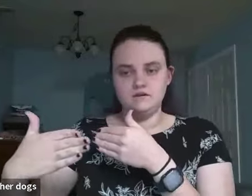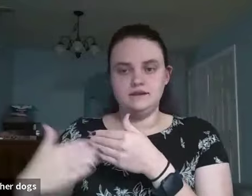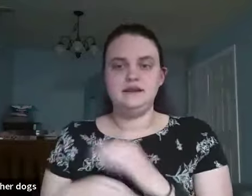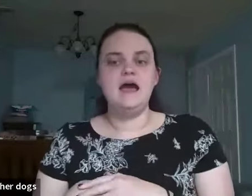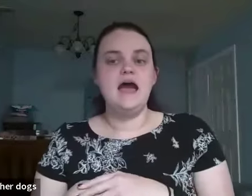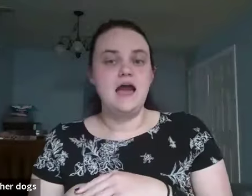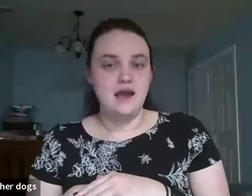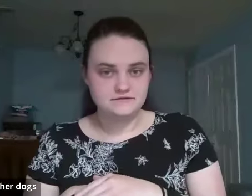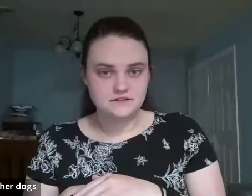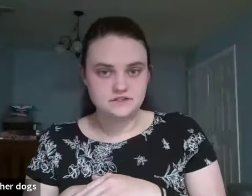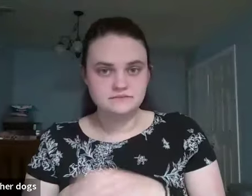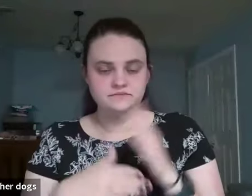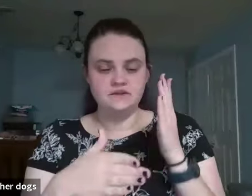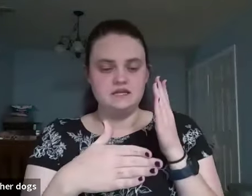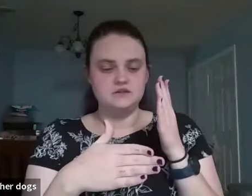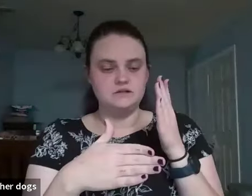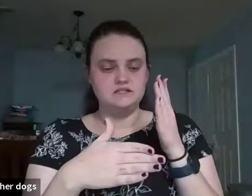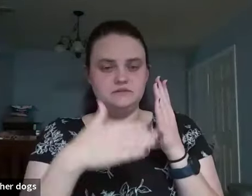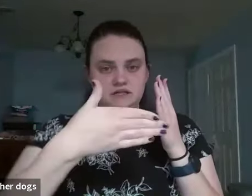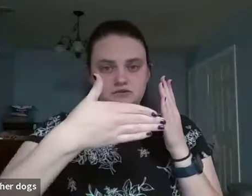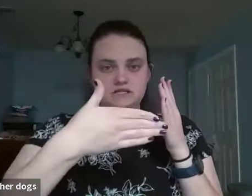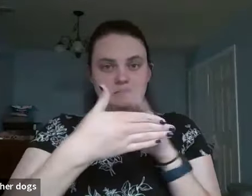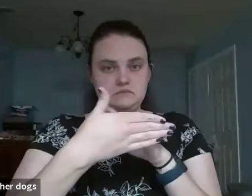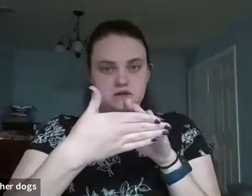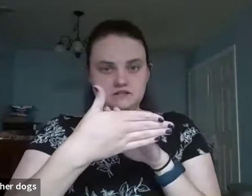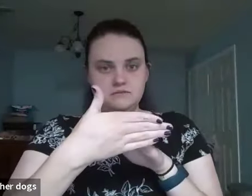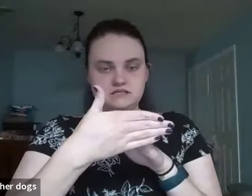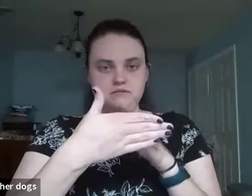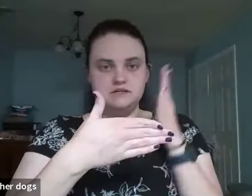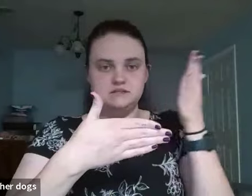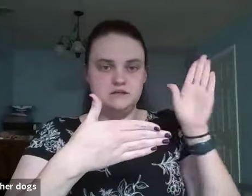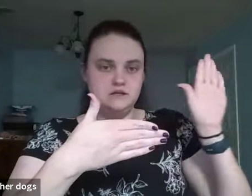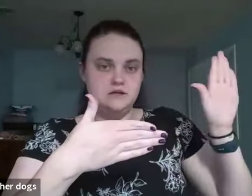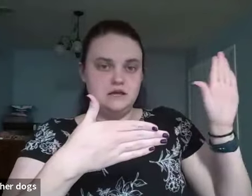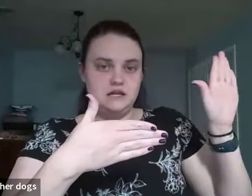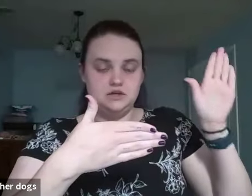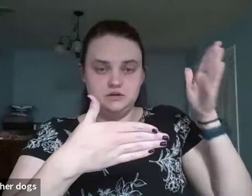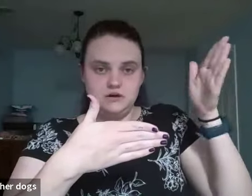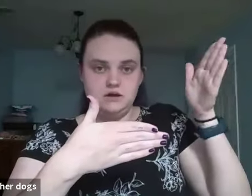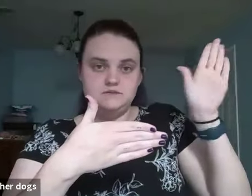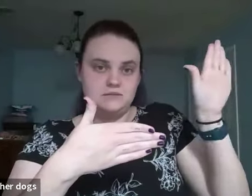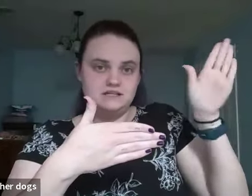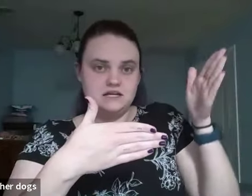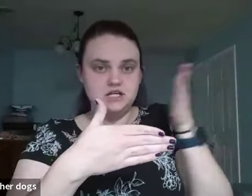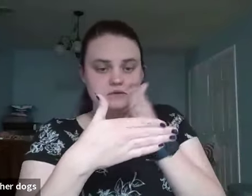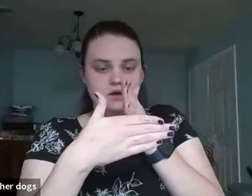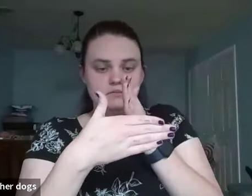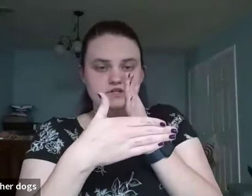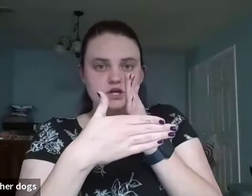All right. After is going to be your same non-dominant sideways and your dominant that shape, but you're going